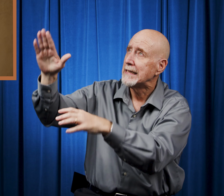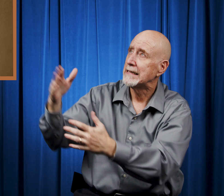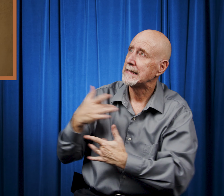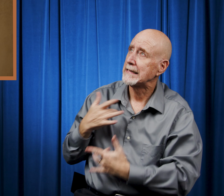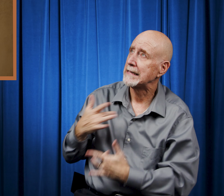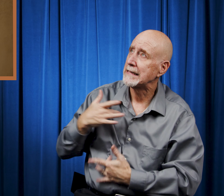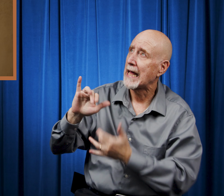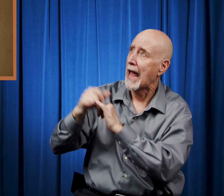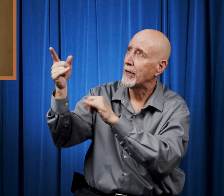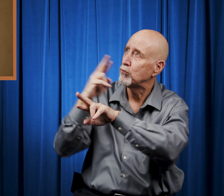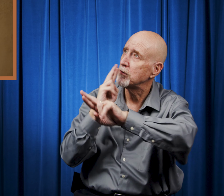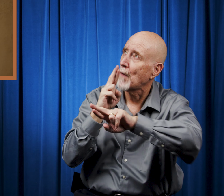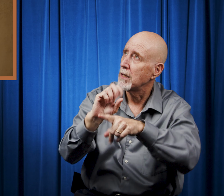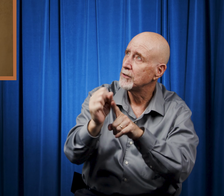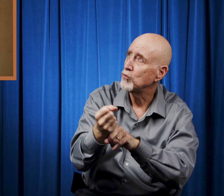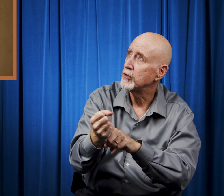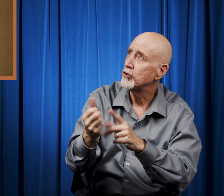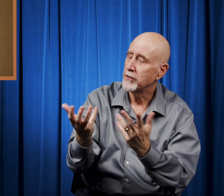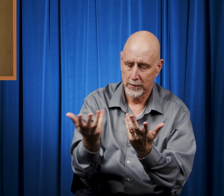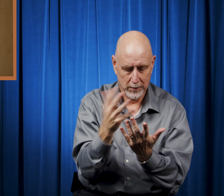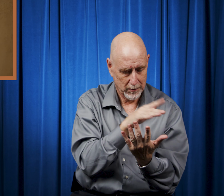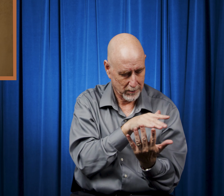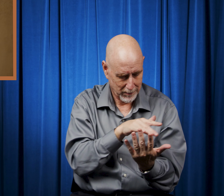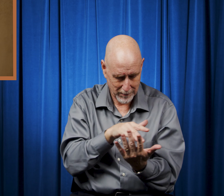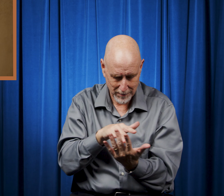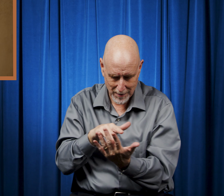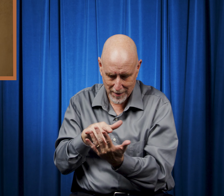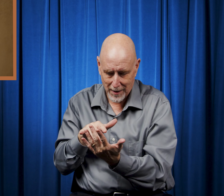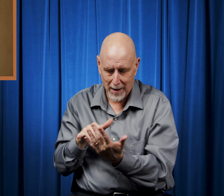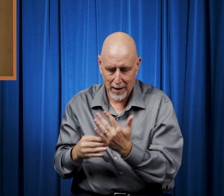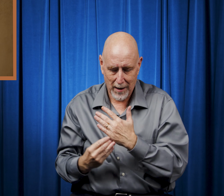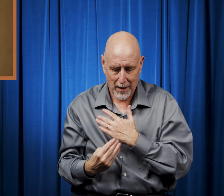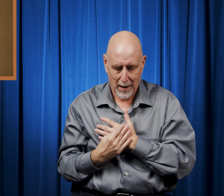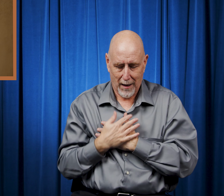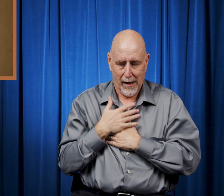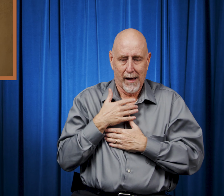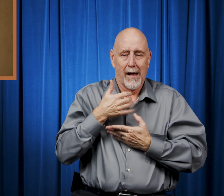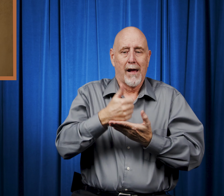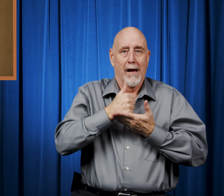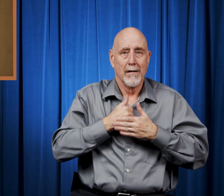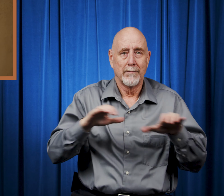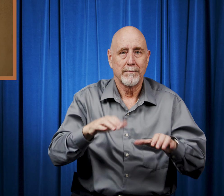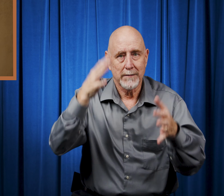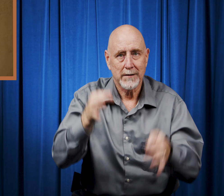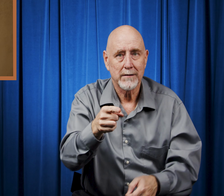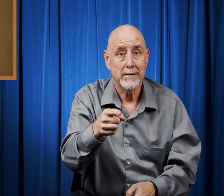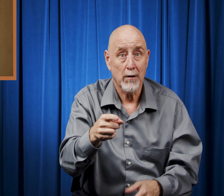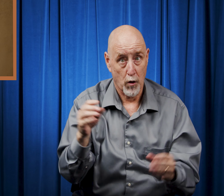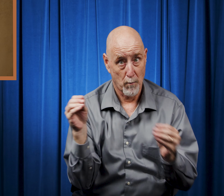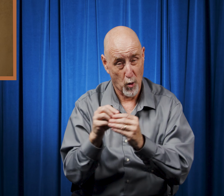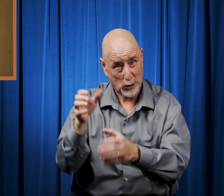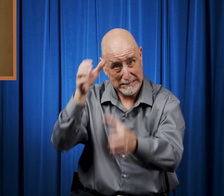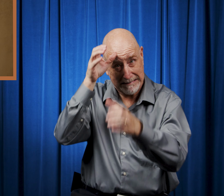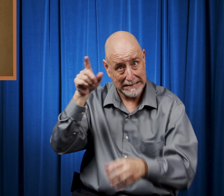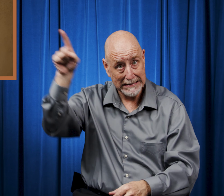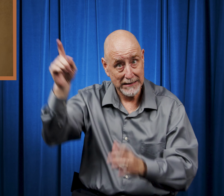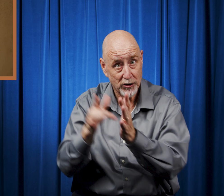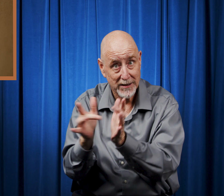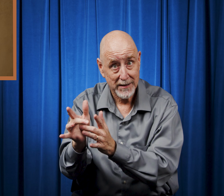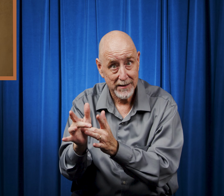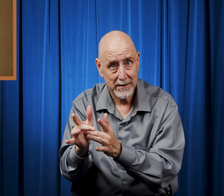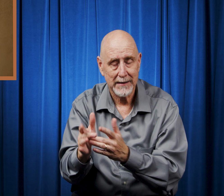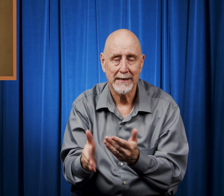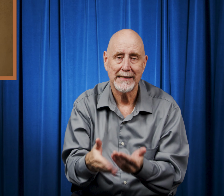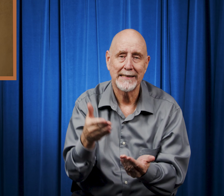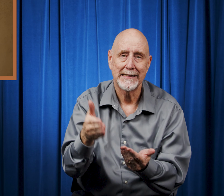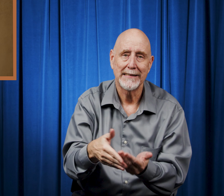mannerisms, and memorize his responses to the various situations that he faced. And let that be your guide. You see, the more you know